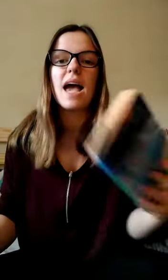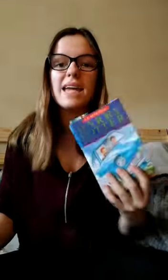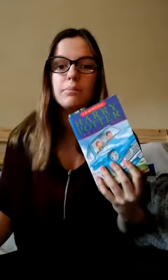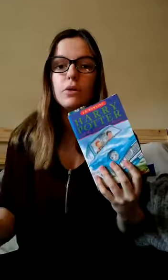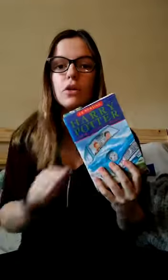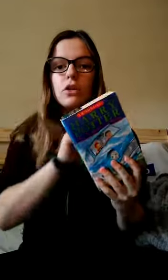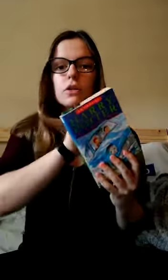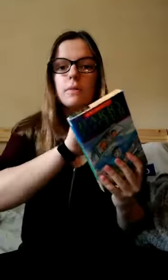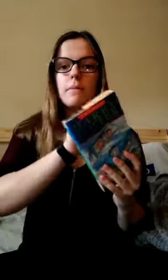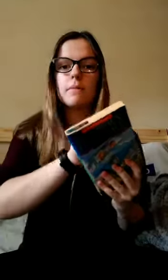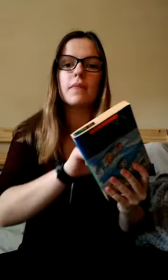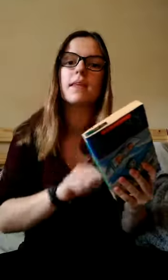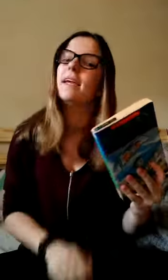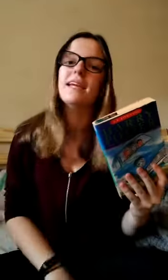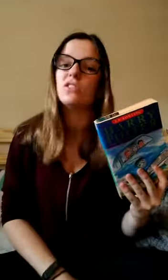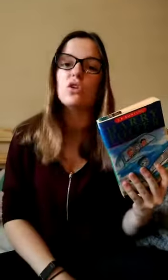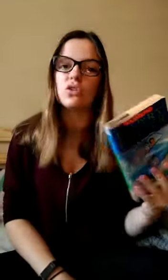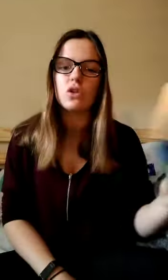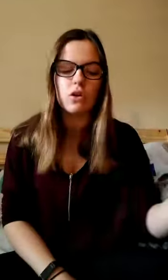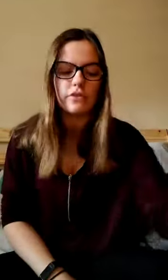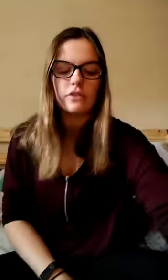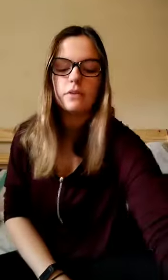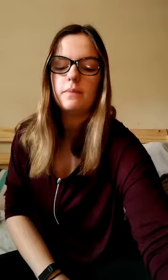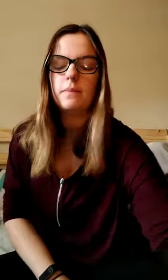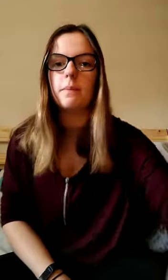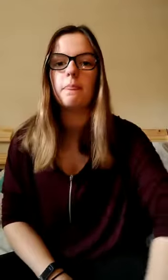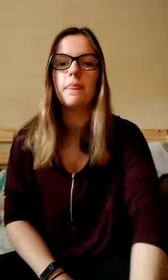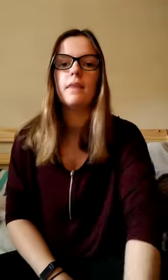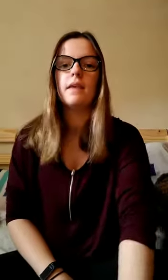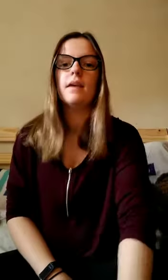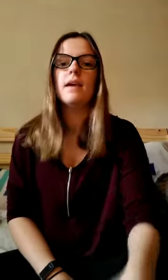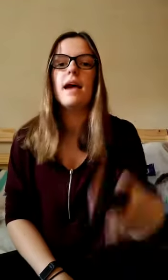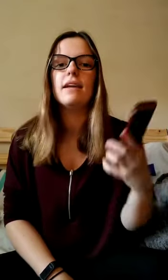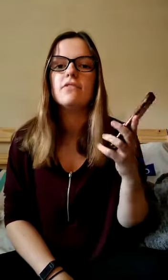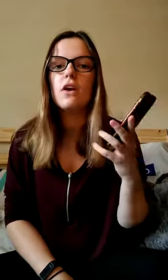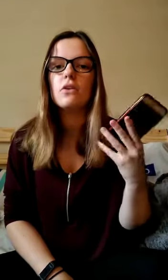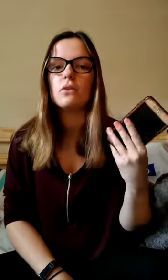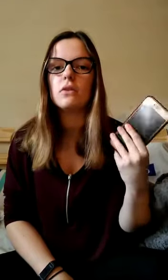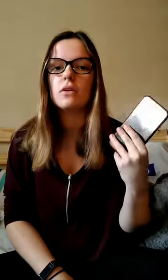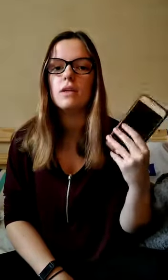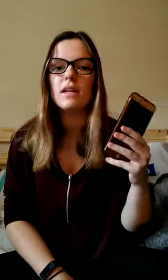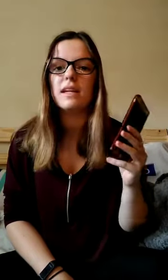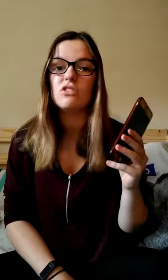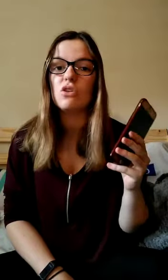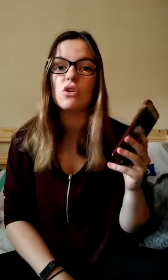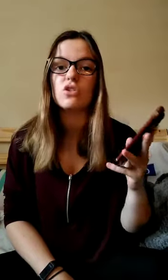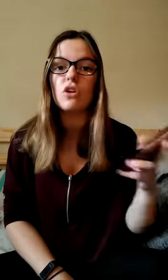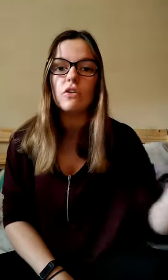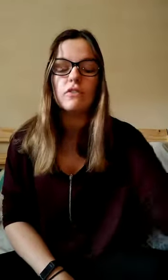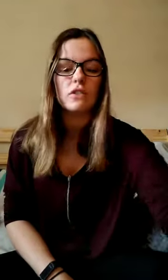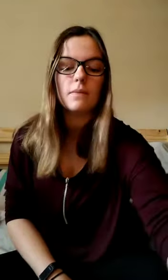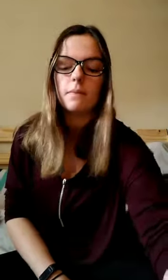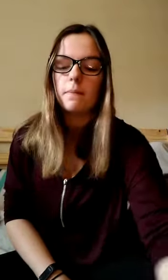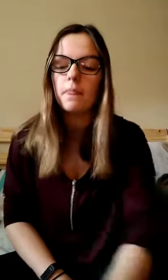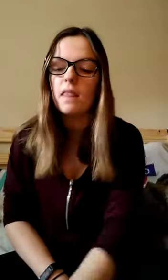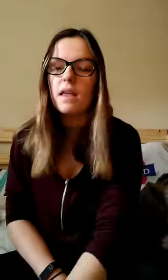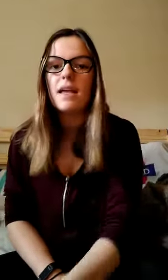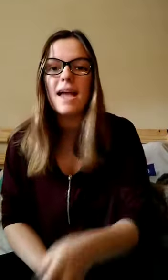A book is not soft. A phone is not soft. And